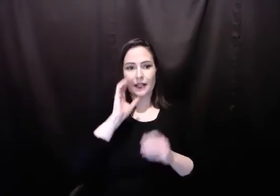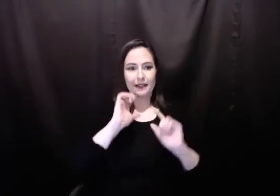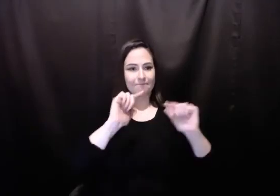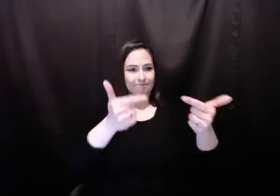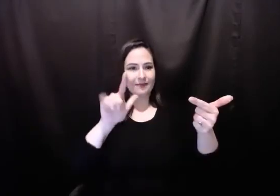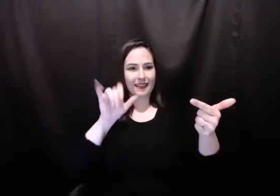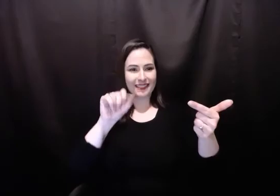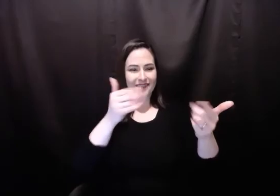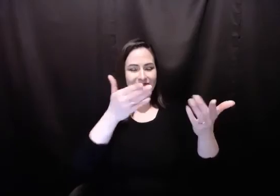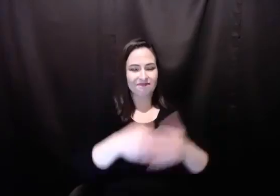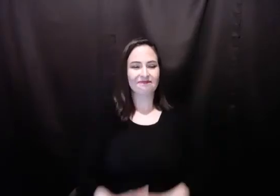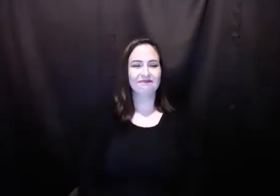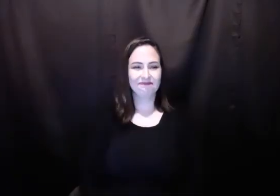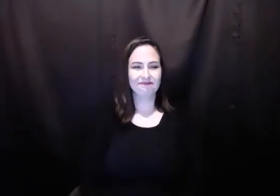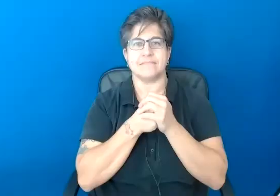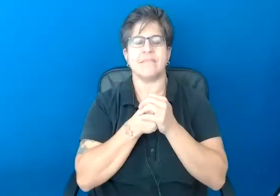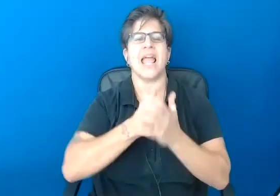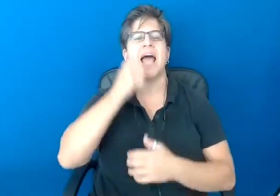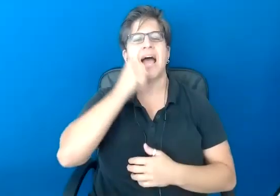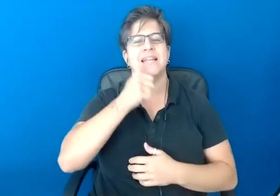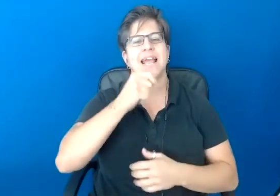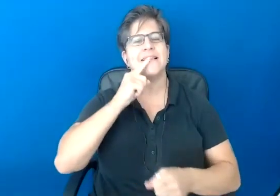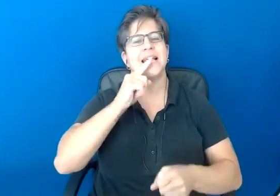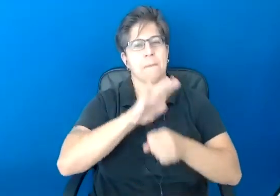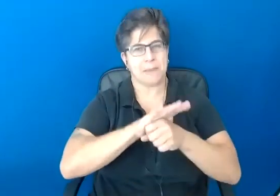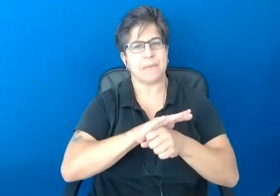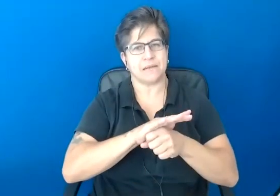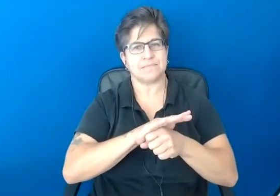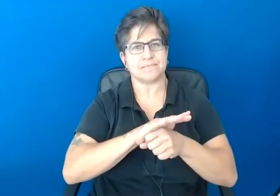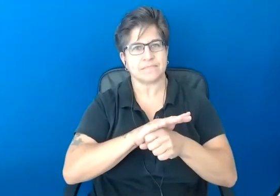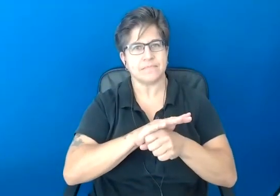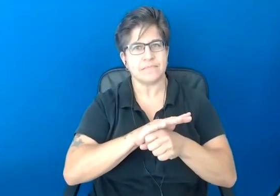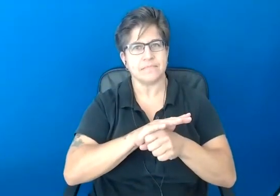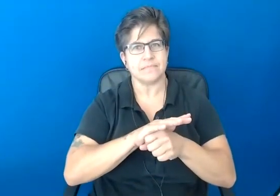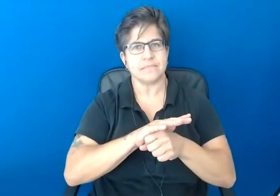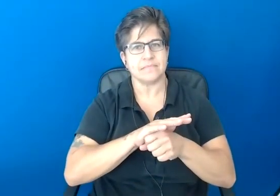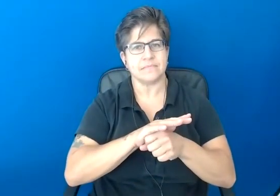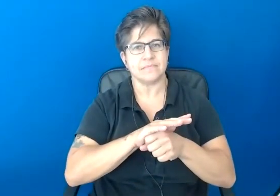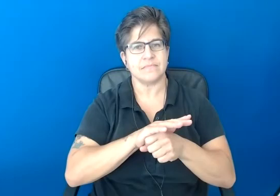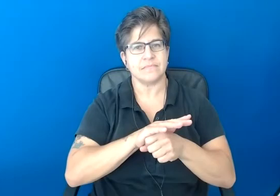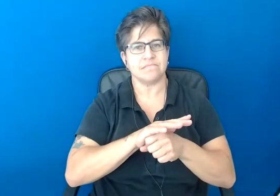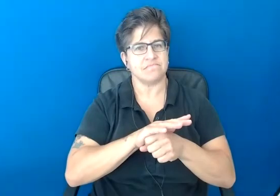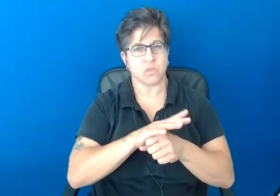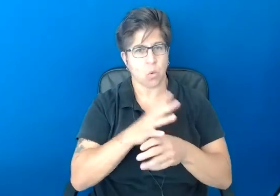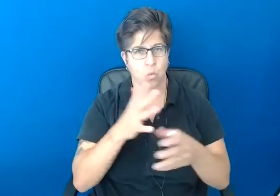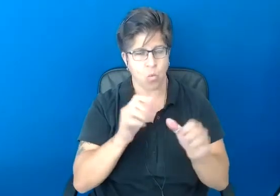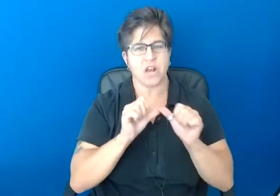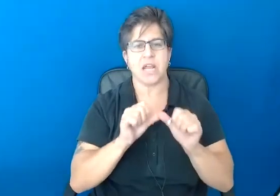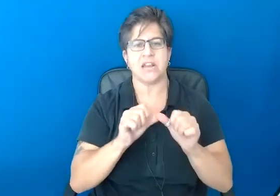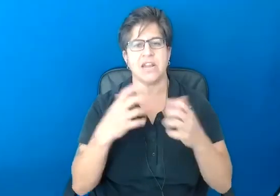to continue this healing, life-affirming process of recovery. It's essential. My mom